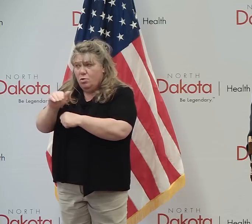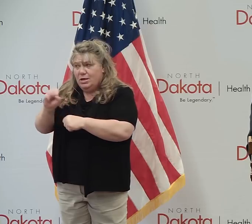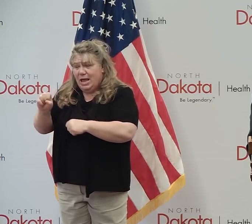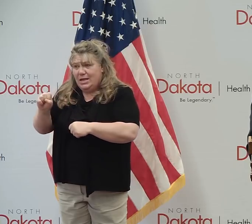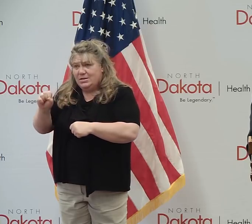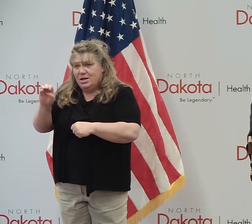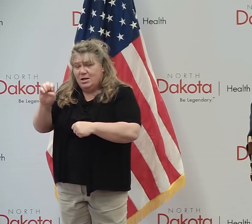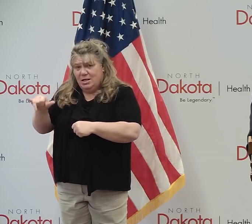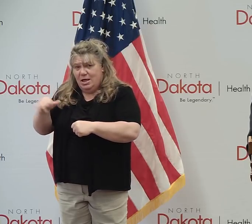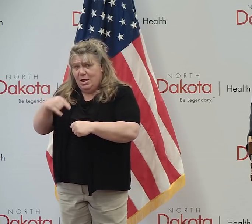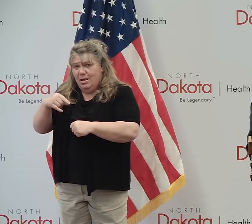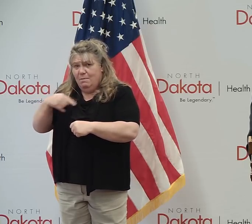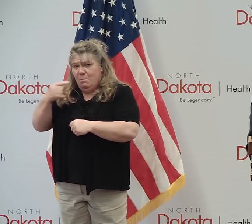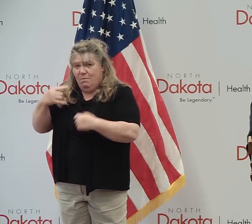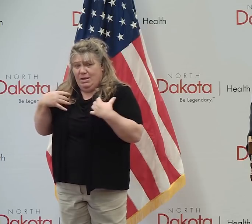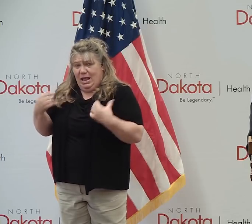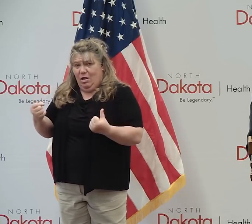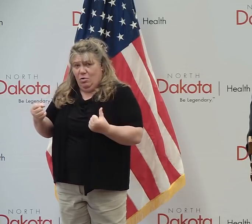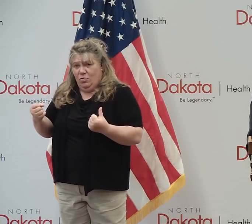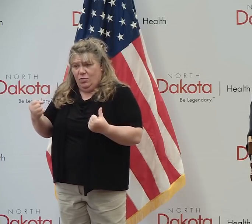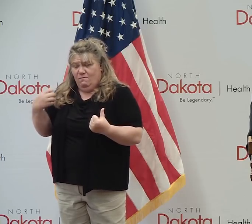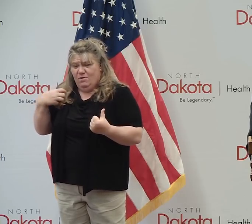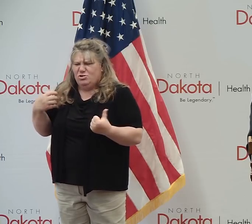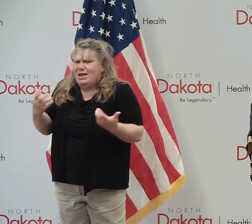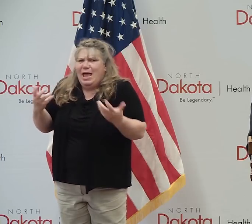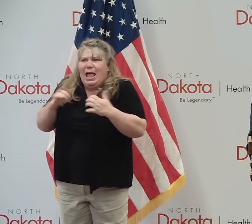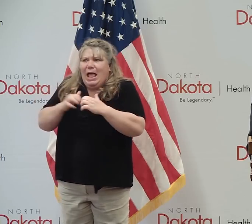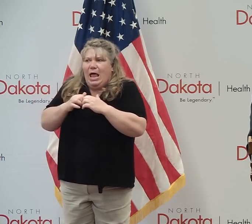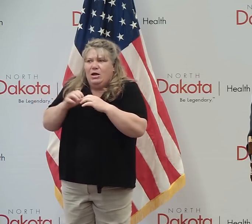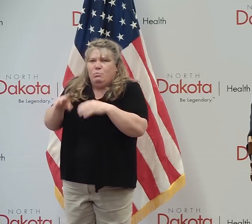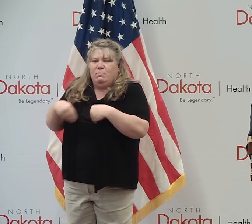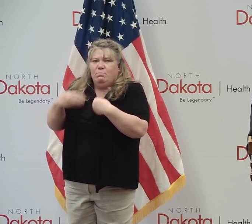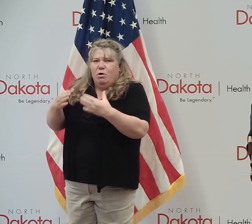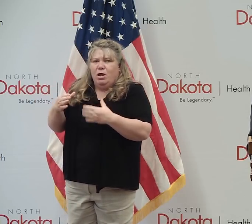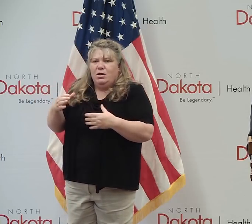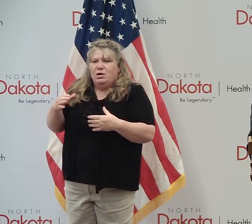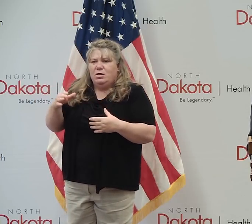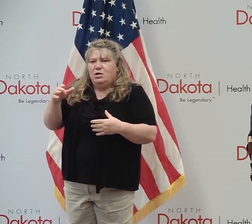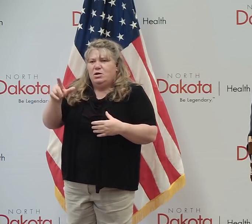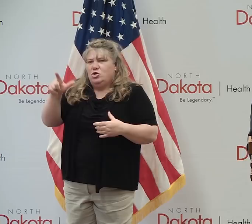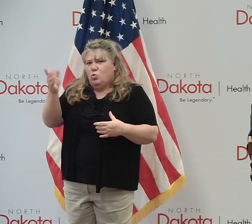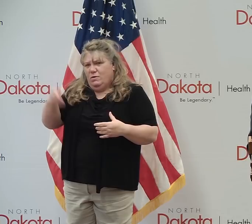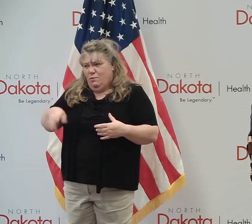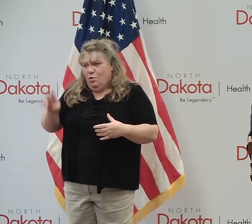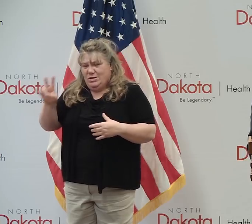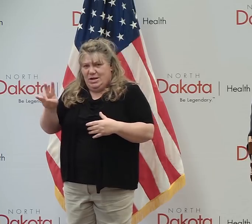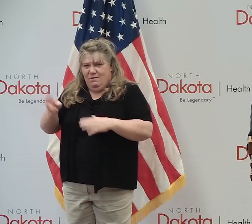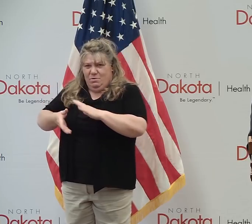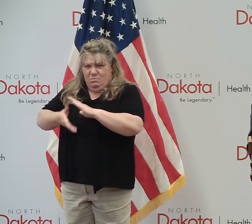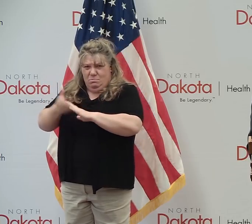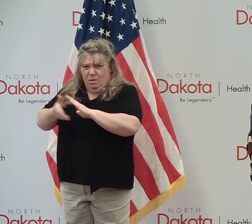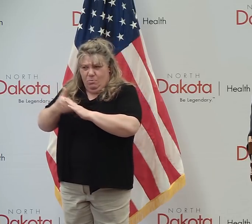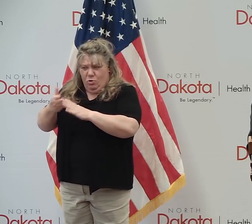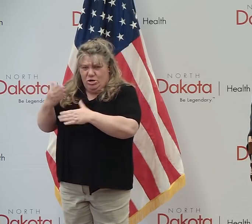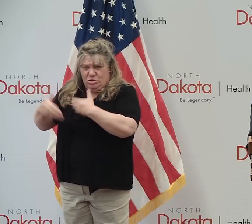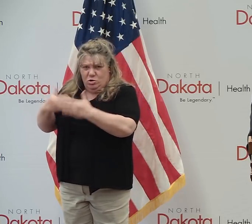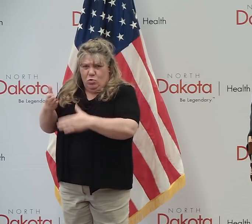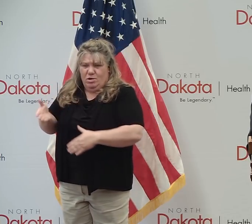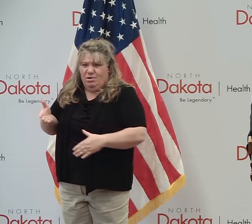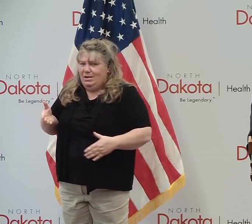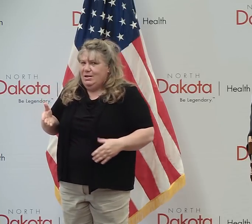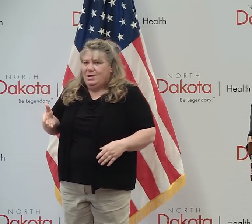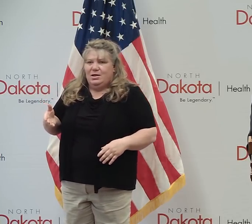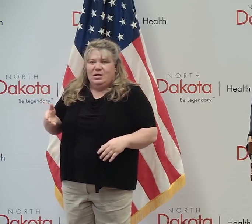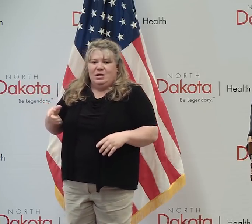Clay public health officials? How do we get more of a 7x24 operational rhythm going there? Because this can't